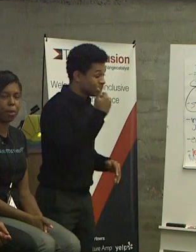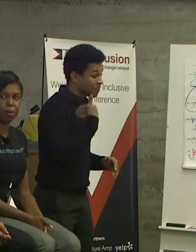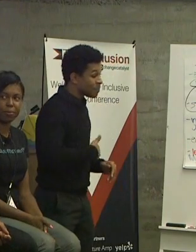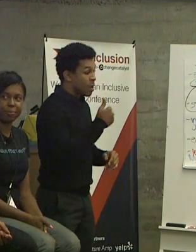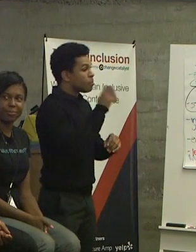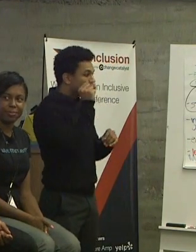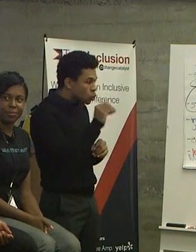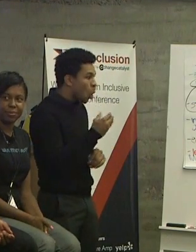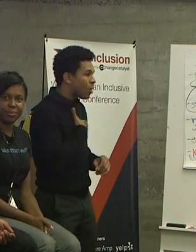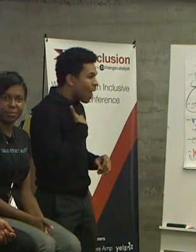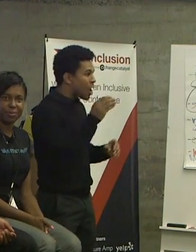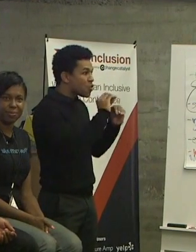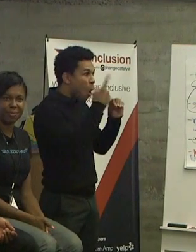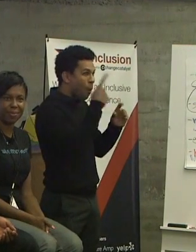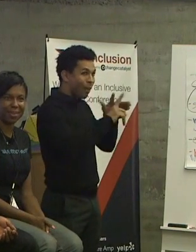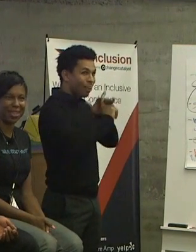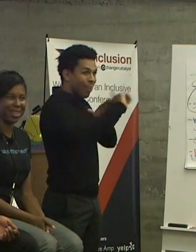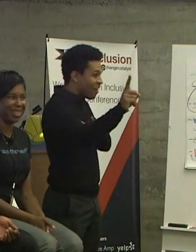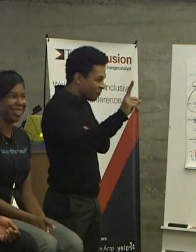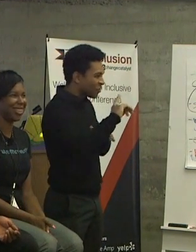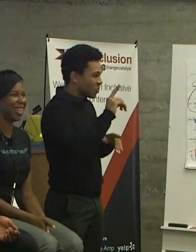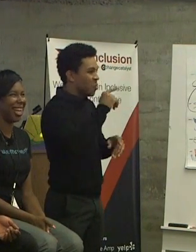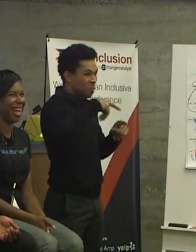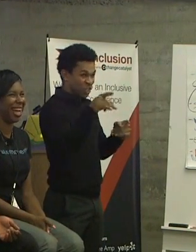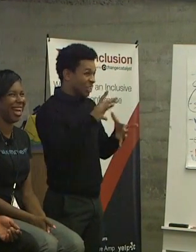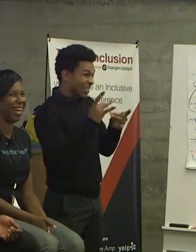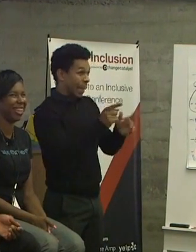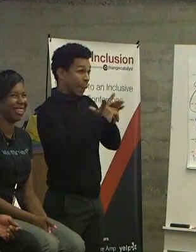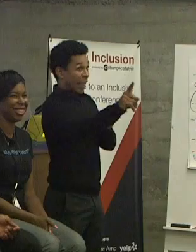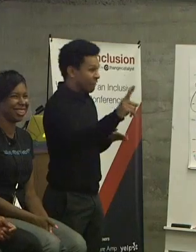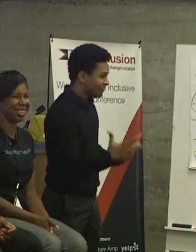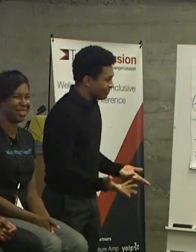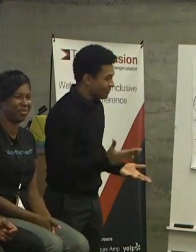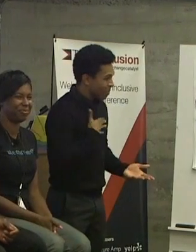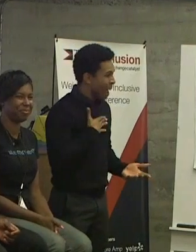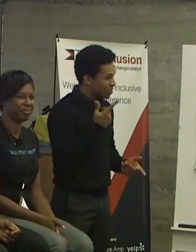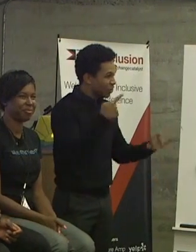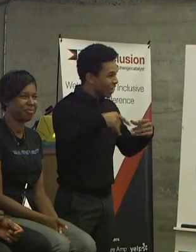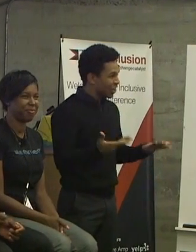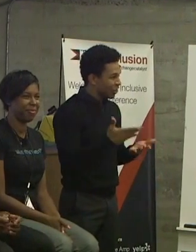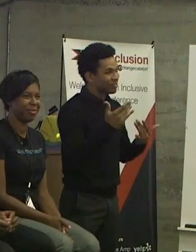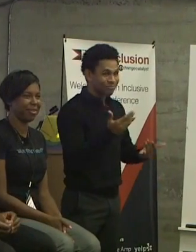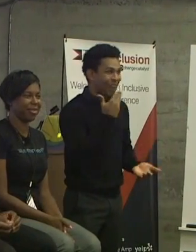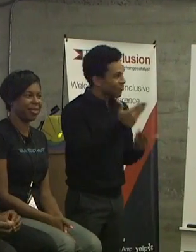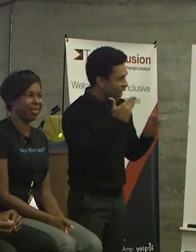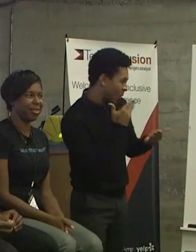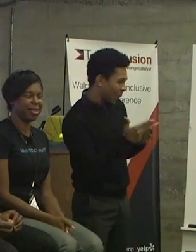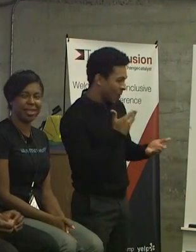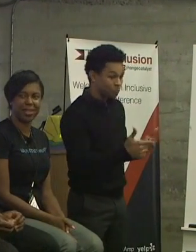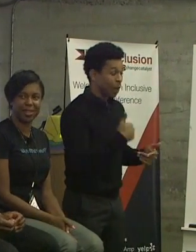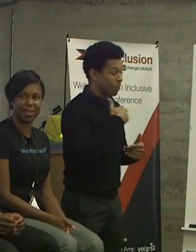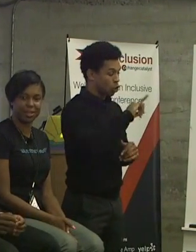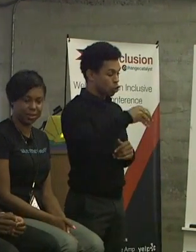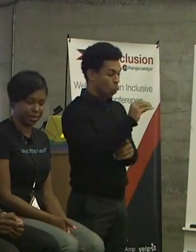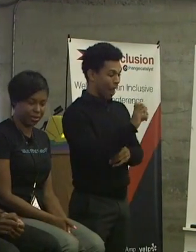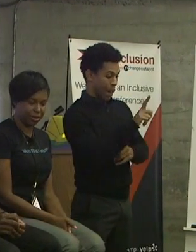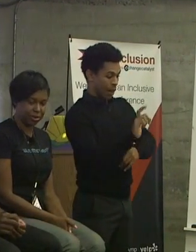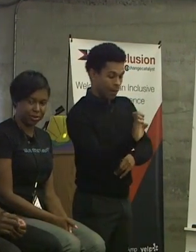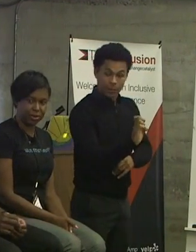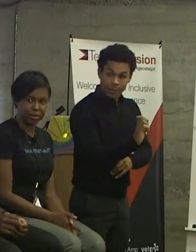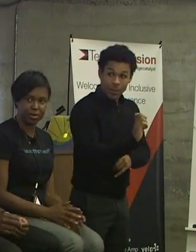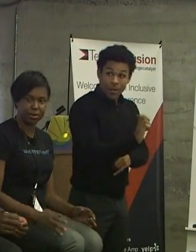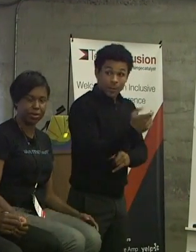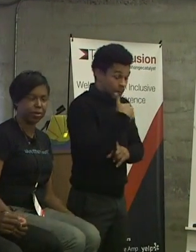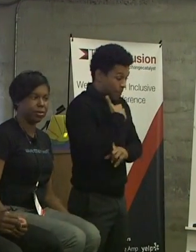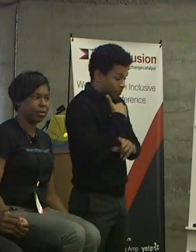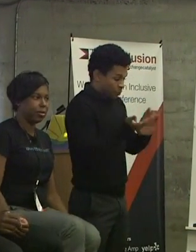I'm so glad nobody got up and left when she said, if you want to leave, leave right now. So nicely done. I'm Joelle. I run